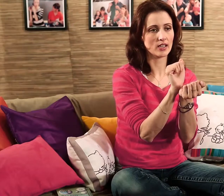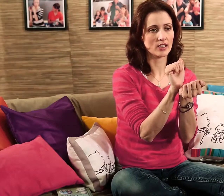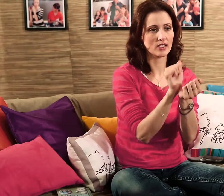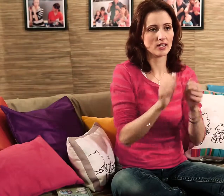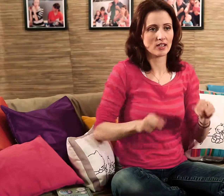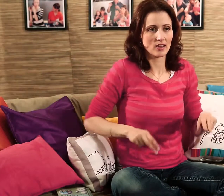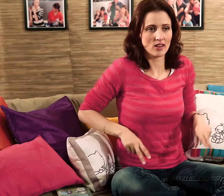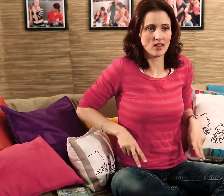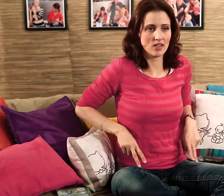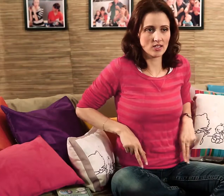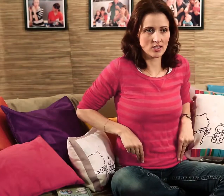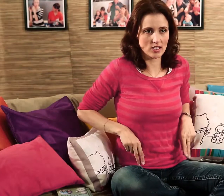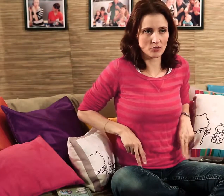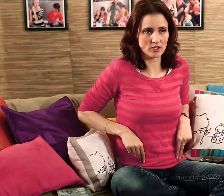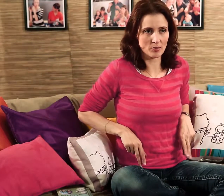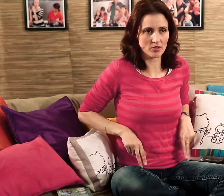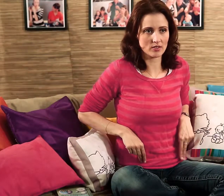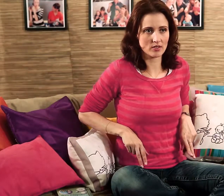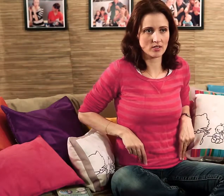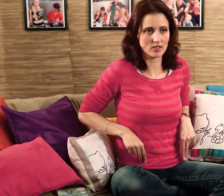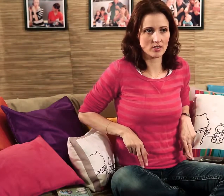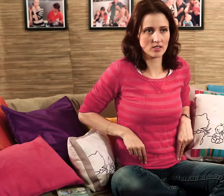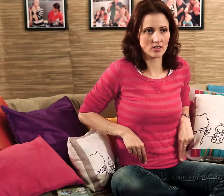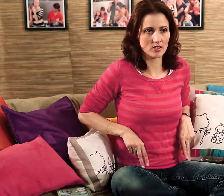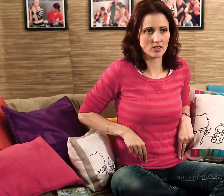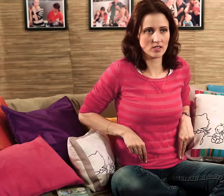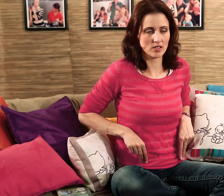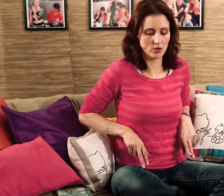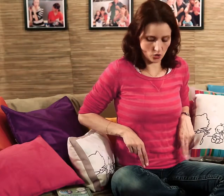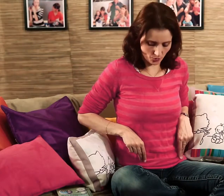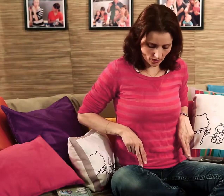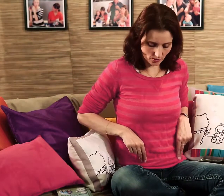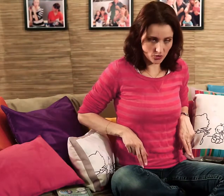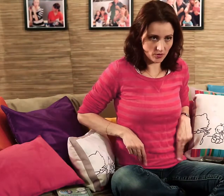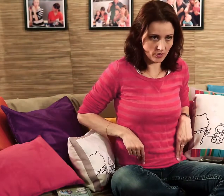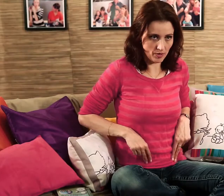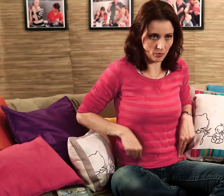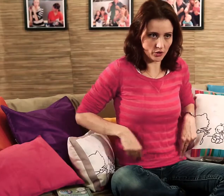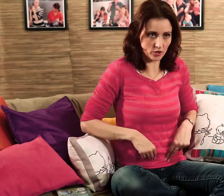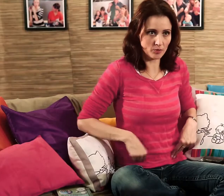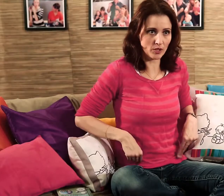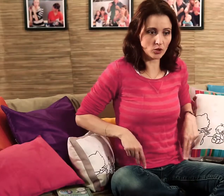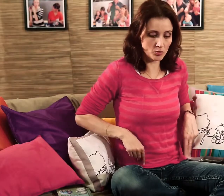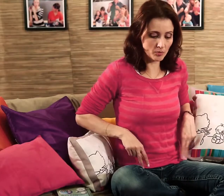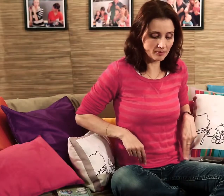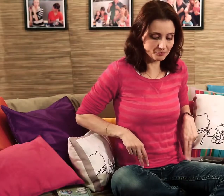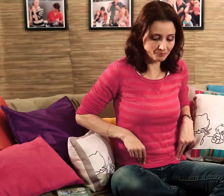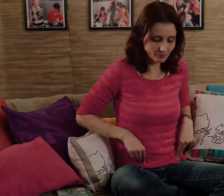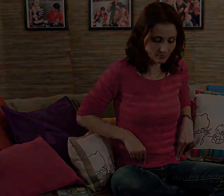then this is the sign for diaper. It goes open and close, right by where your belt loops would be.